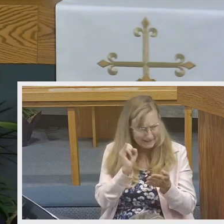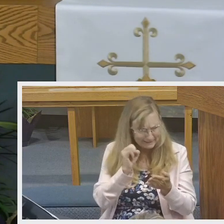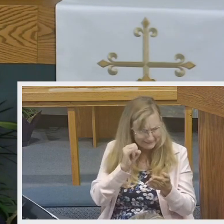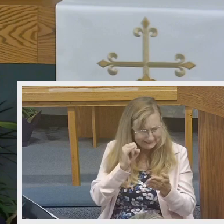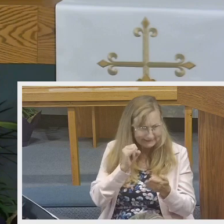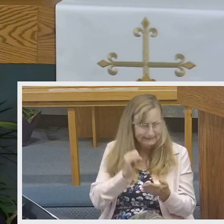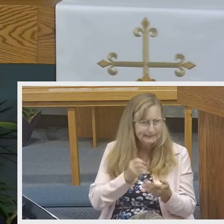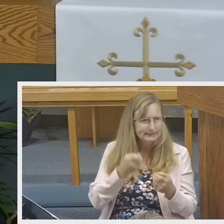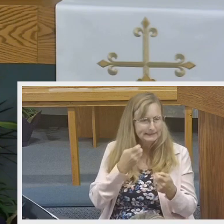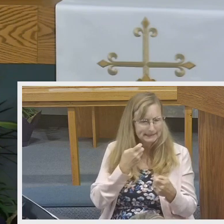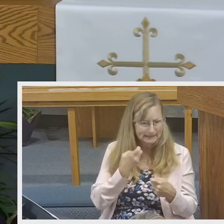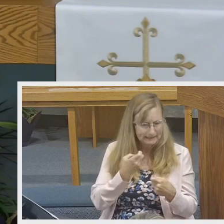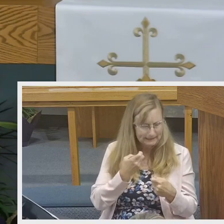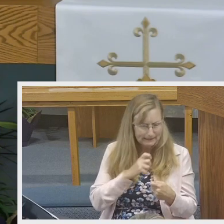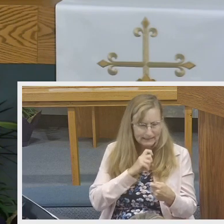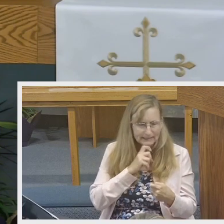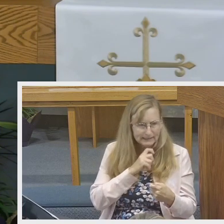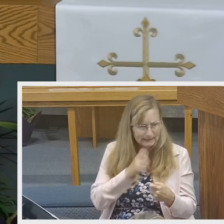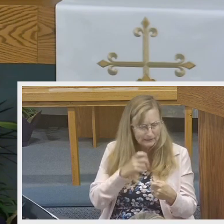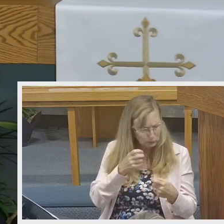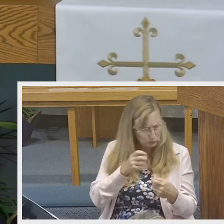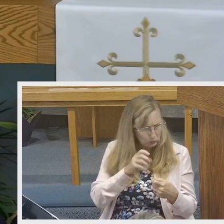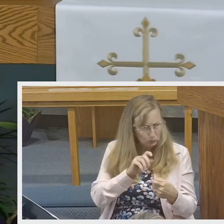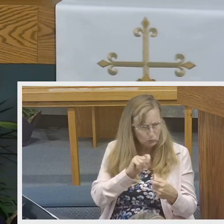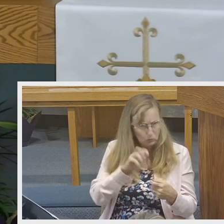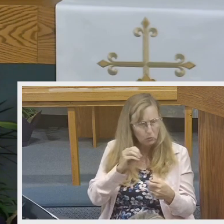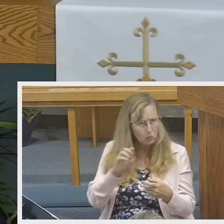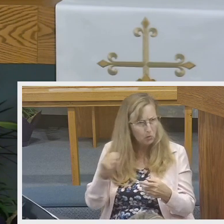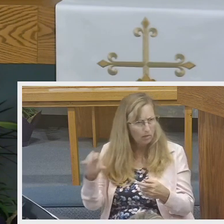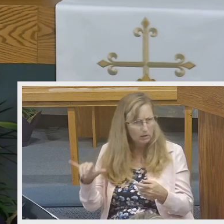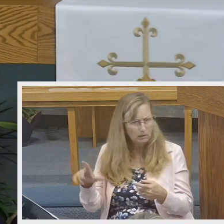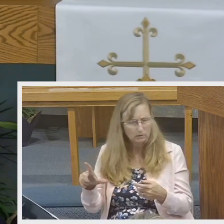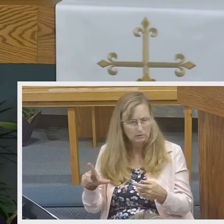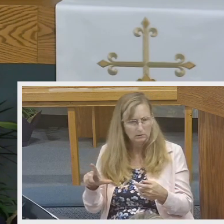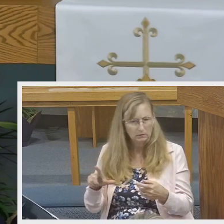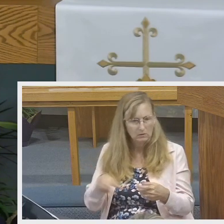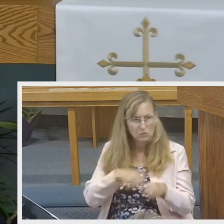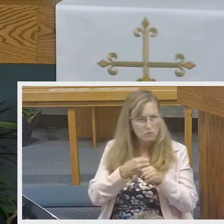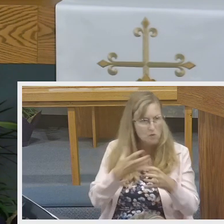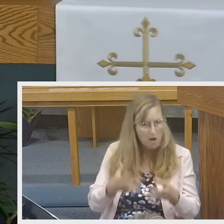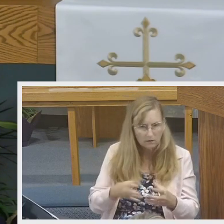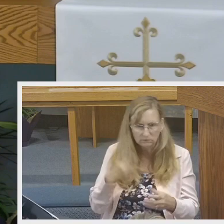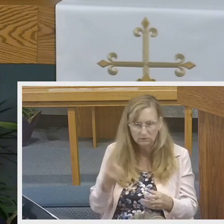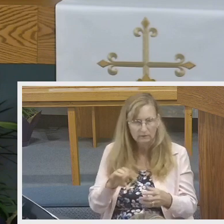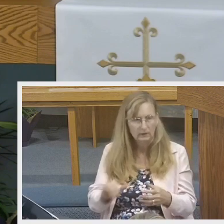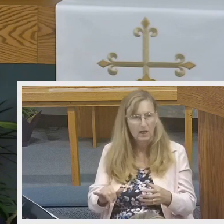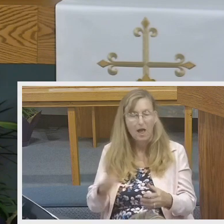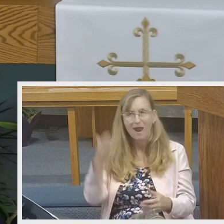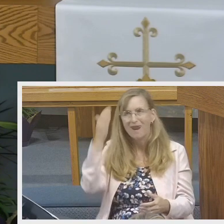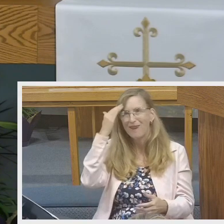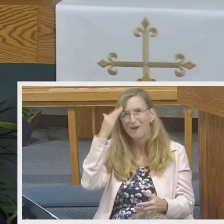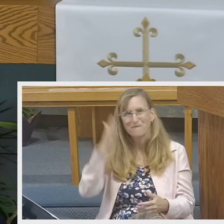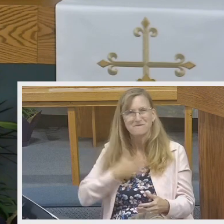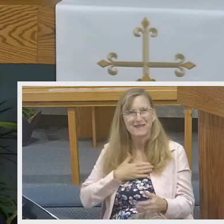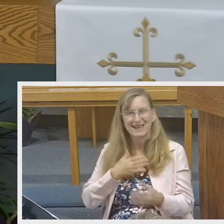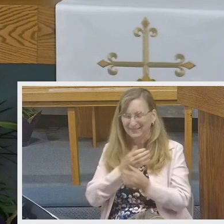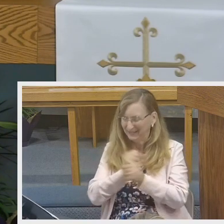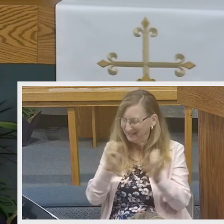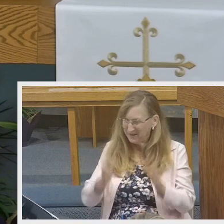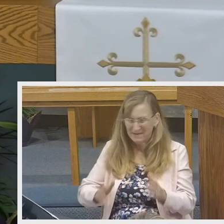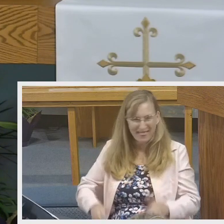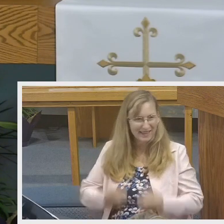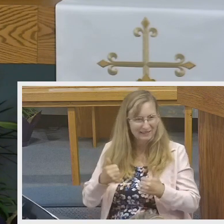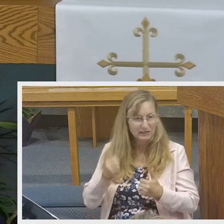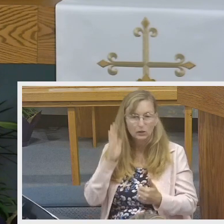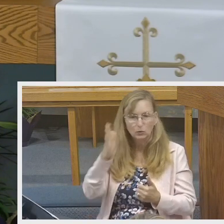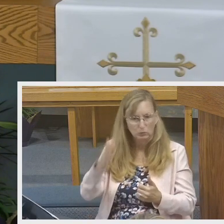or engraved in rock forever. I know that my Redeemer lives, and that in the end he will stand on